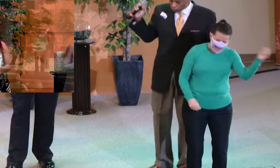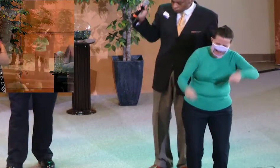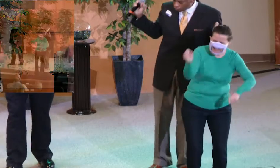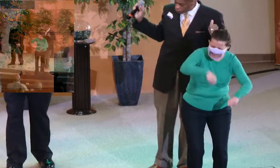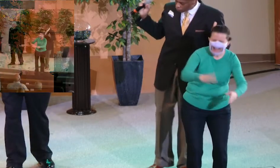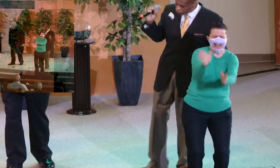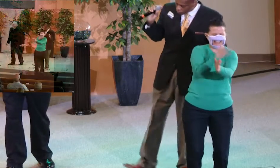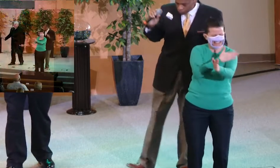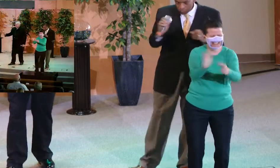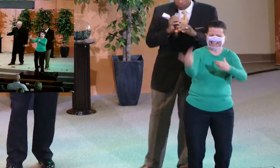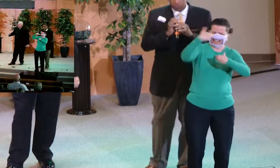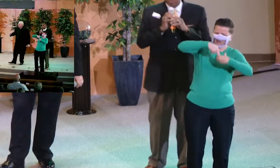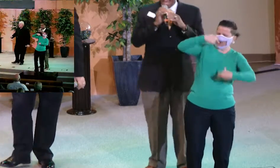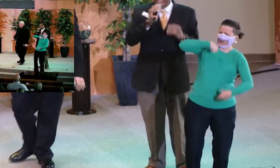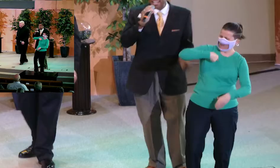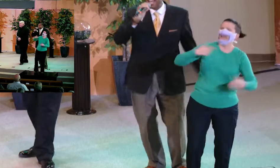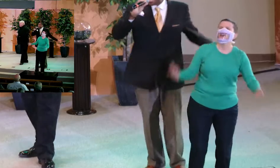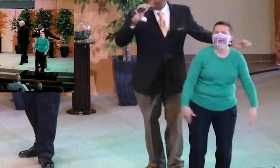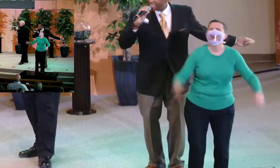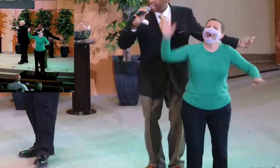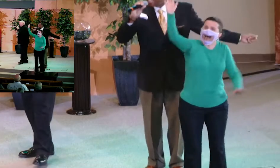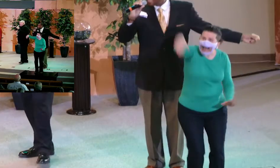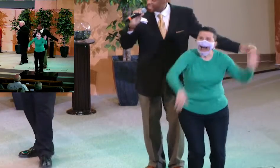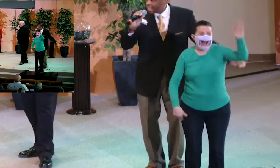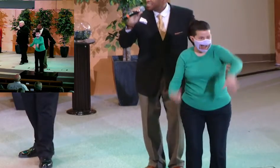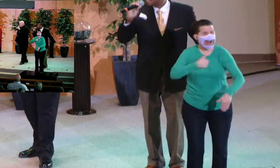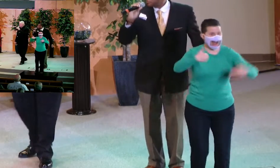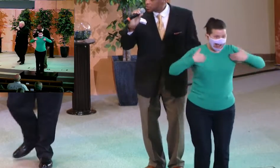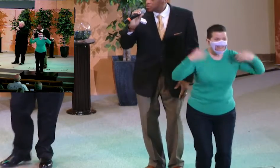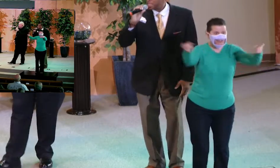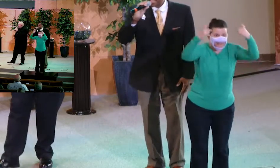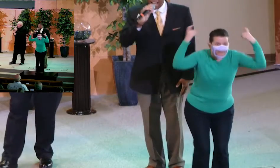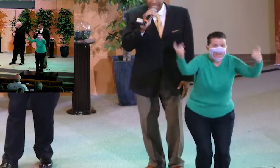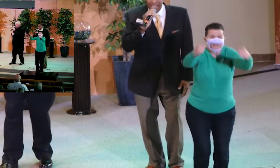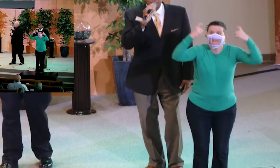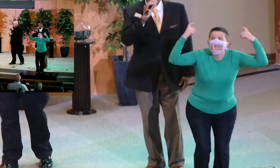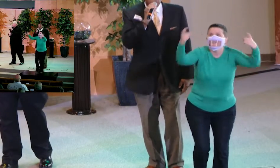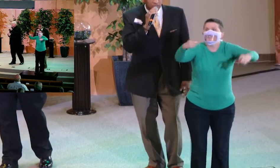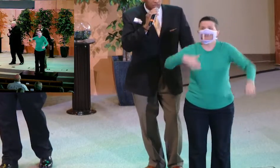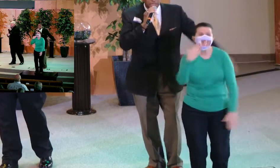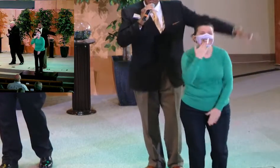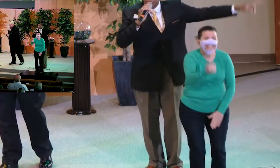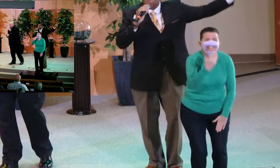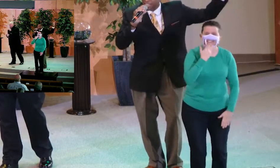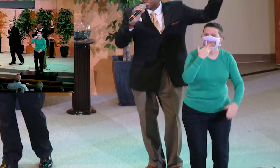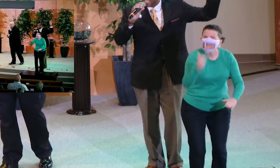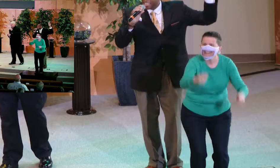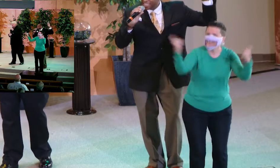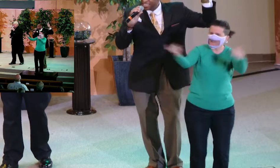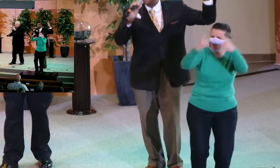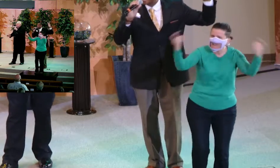Sing it with me. Sing it with me. Got the victory. I got the I got the sweet, victory. sweet victory